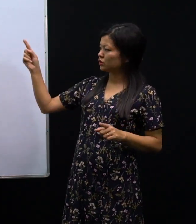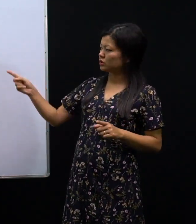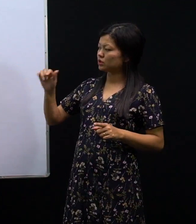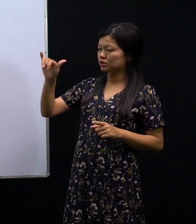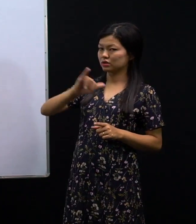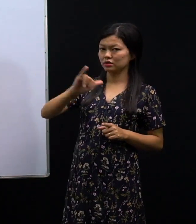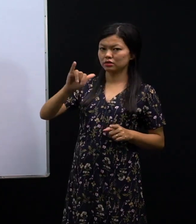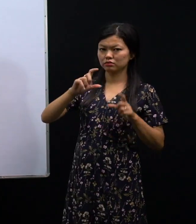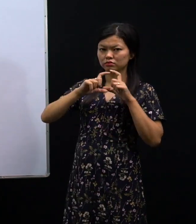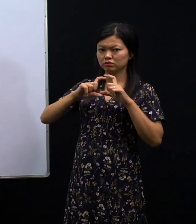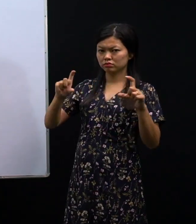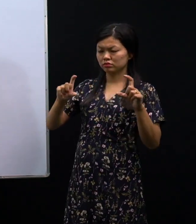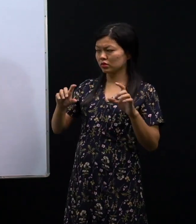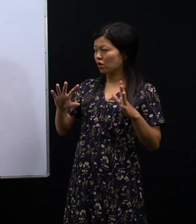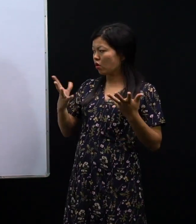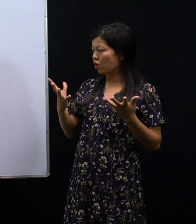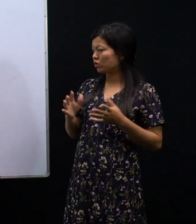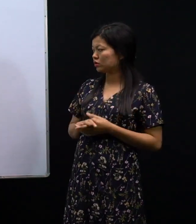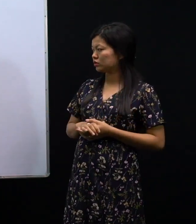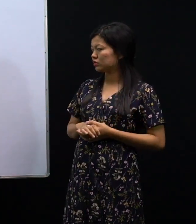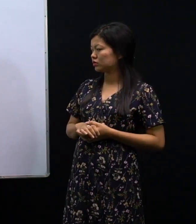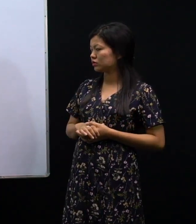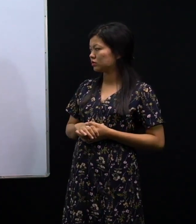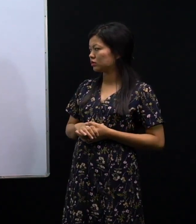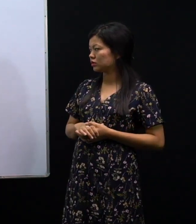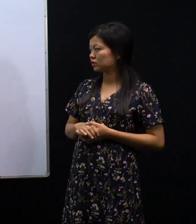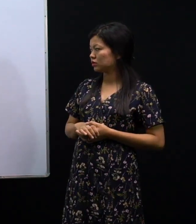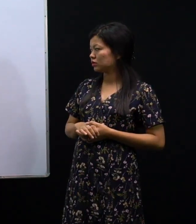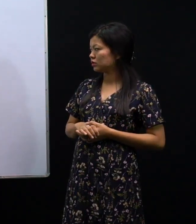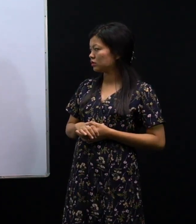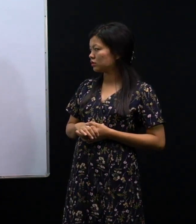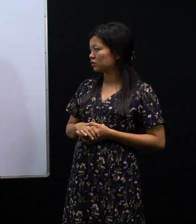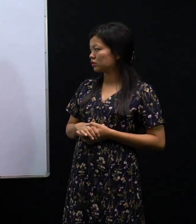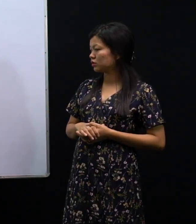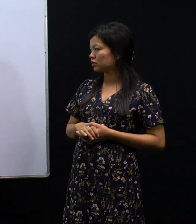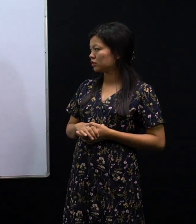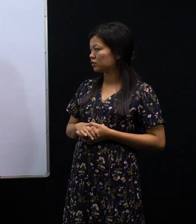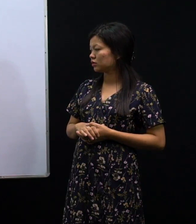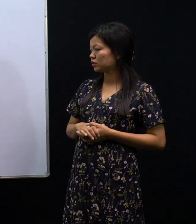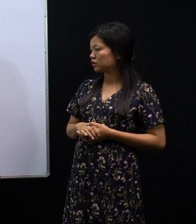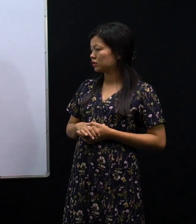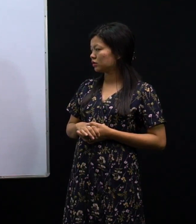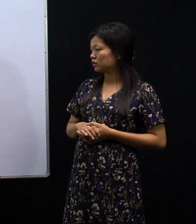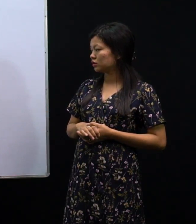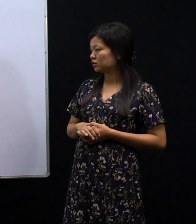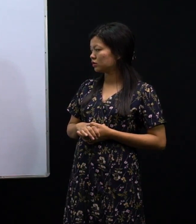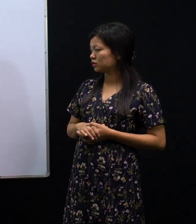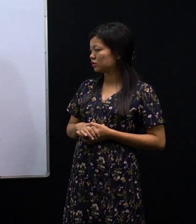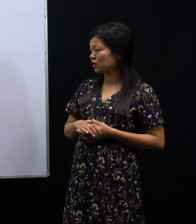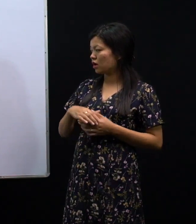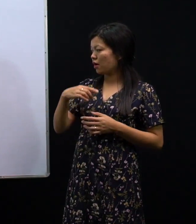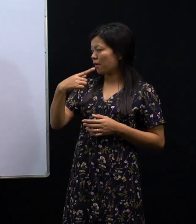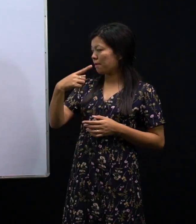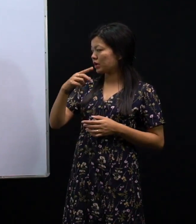Clear? Or someone can write, what I told you, or you can say 3x is negative, then others are positive. So someone can write